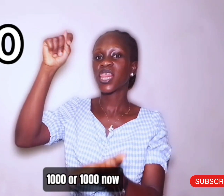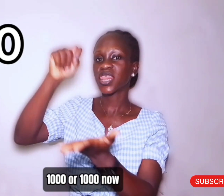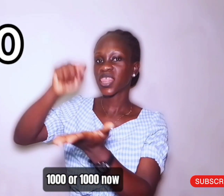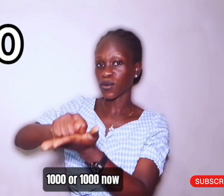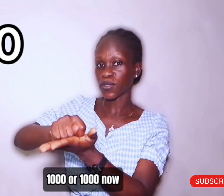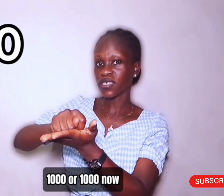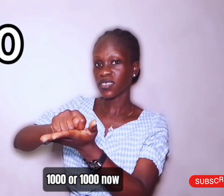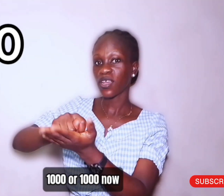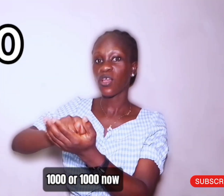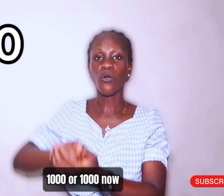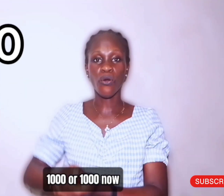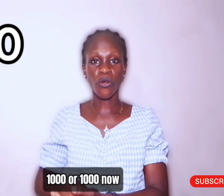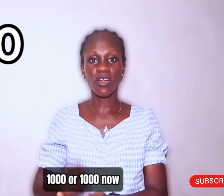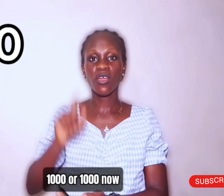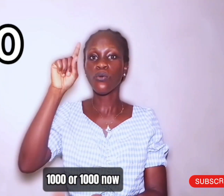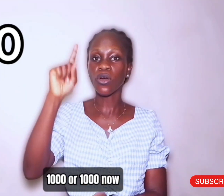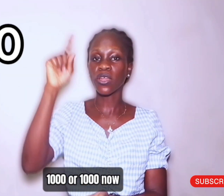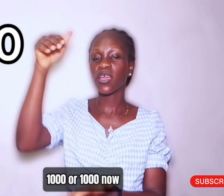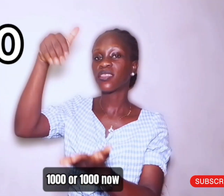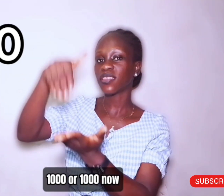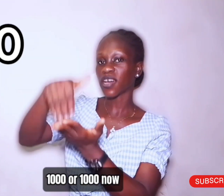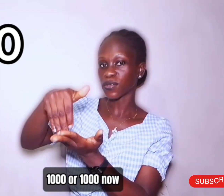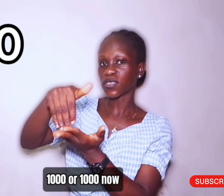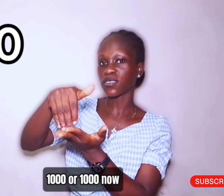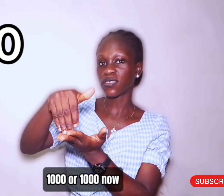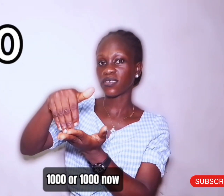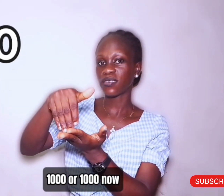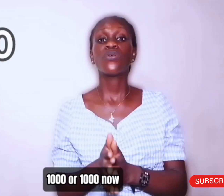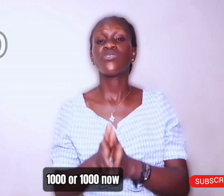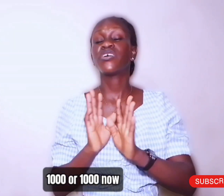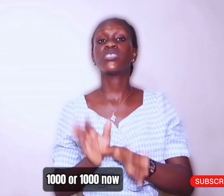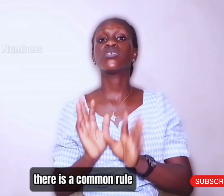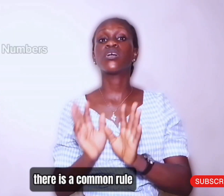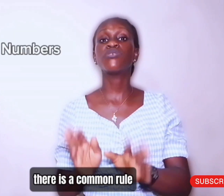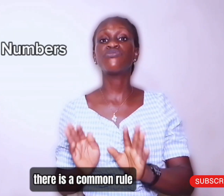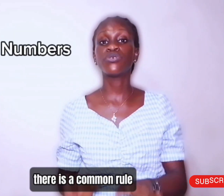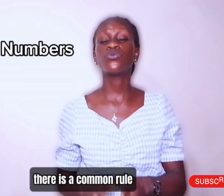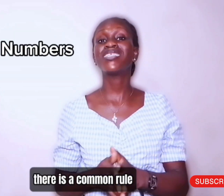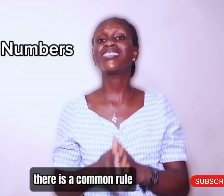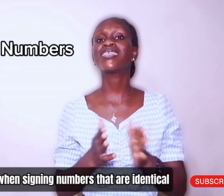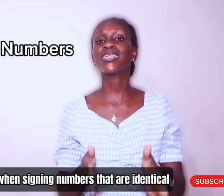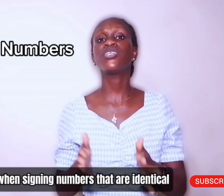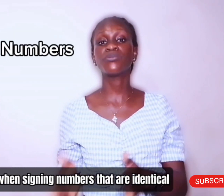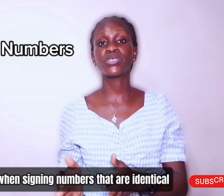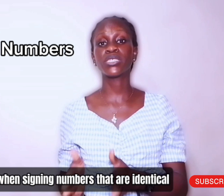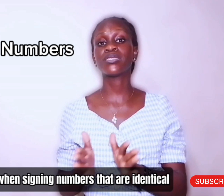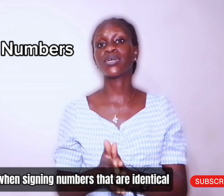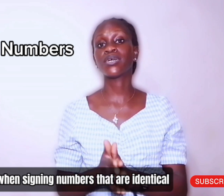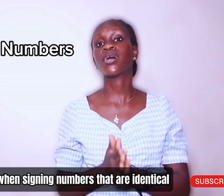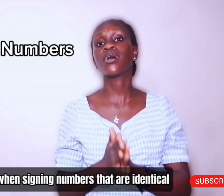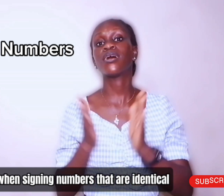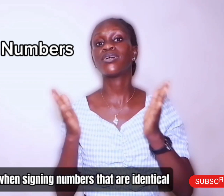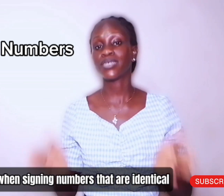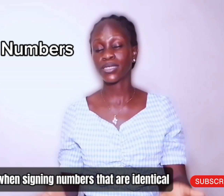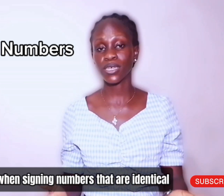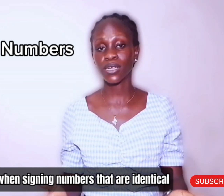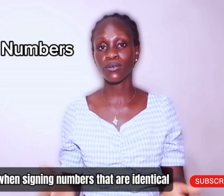1000 or 1000. Now there is a common rule when signing numbers that are identical,